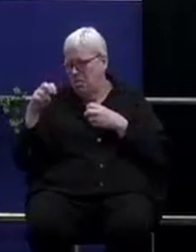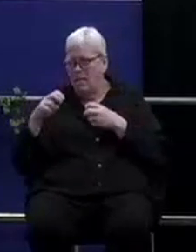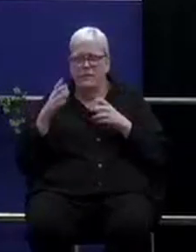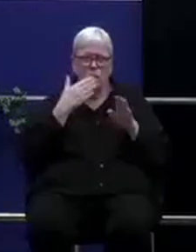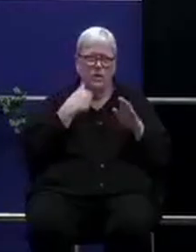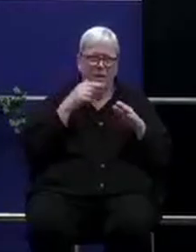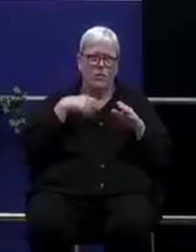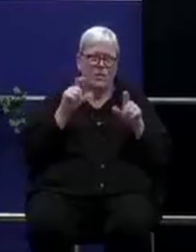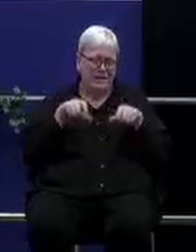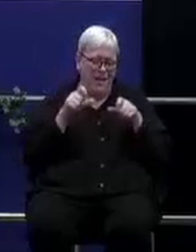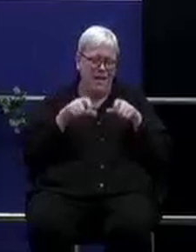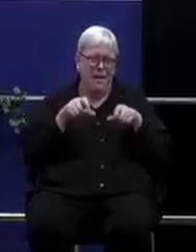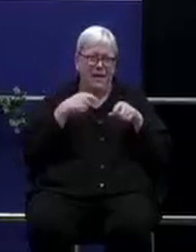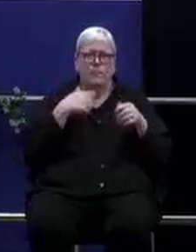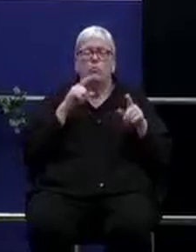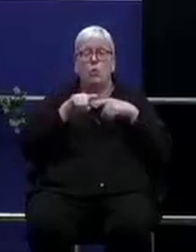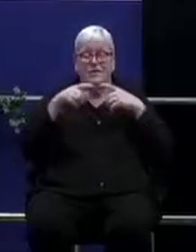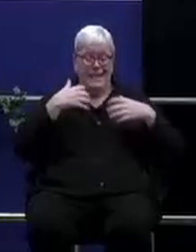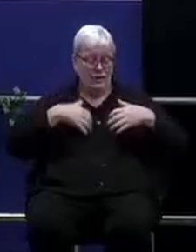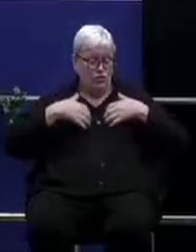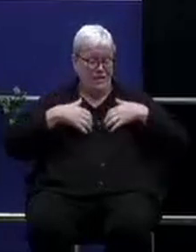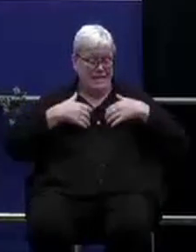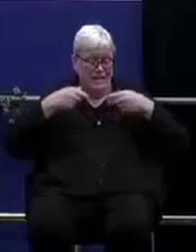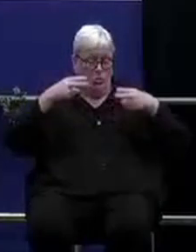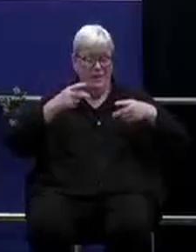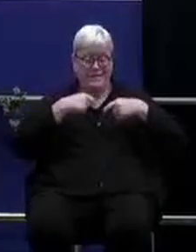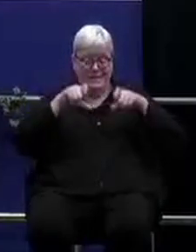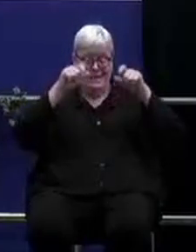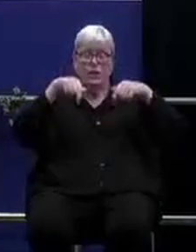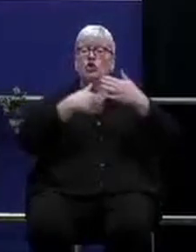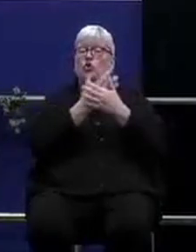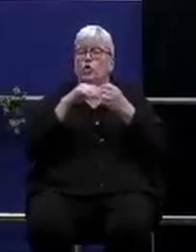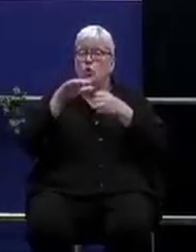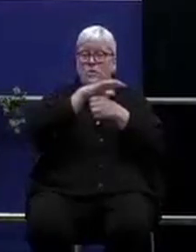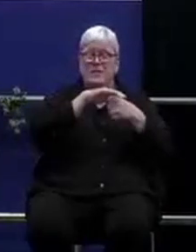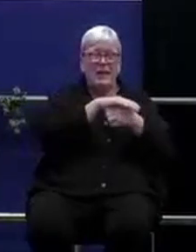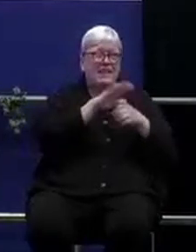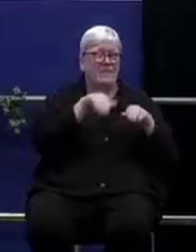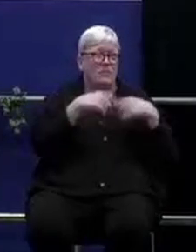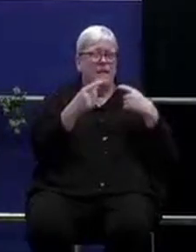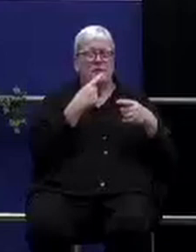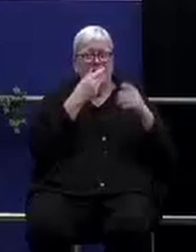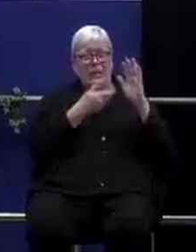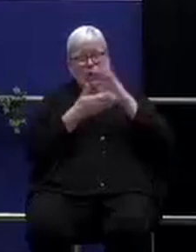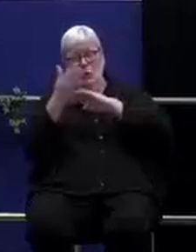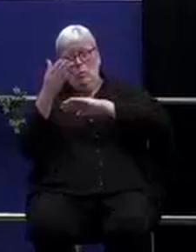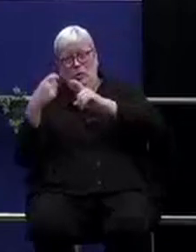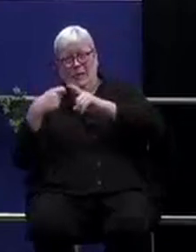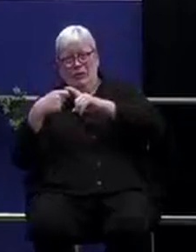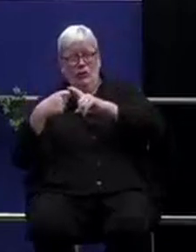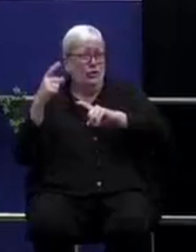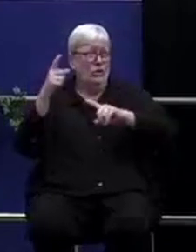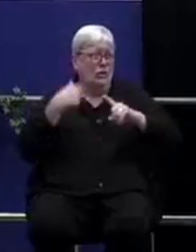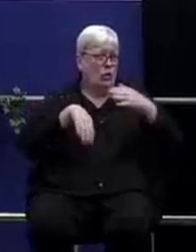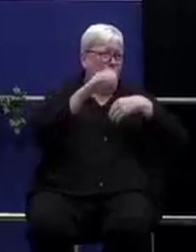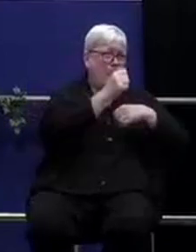being like, well, what's the most interesting way to say that they are now in a new space without having to say, and then they go to the kitchen, and then they go to the